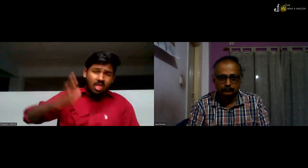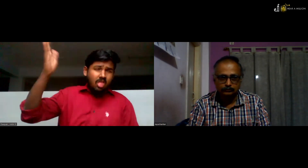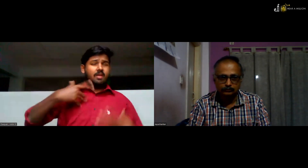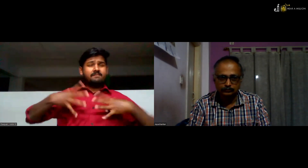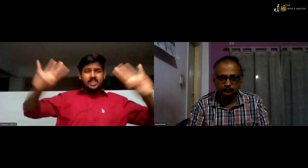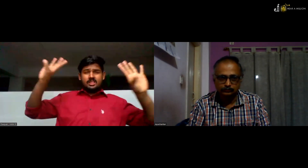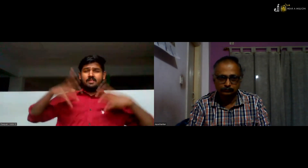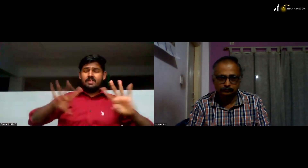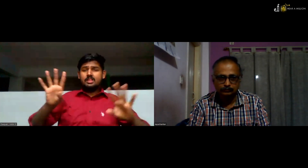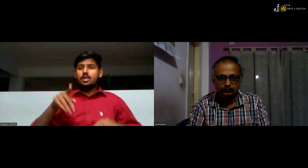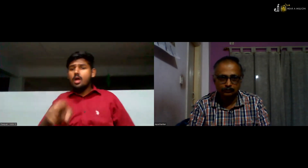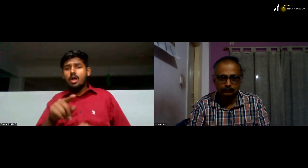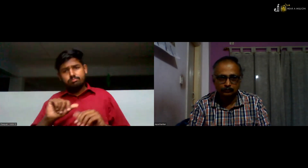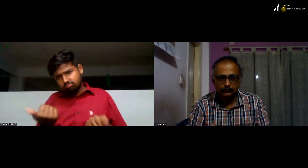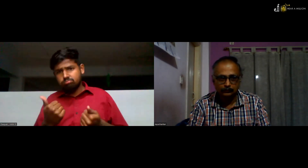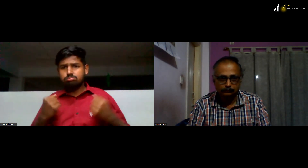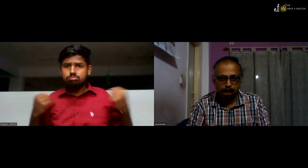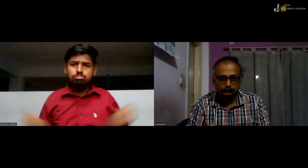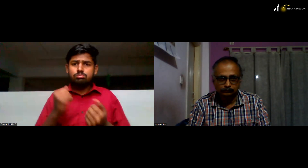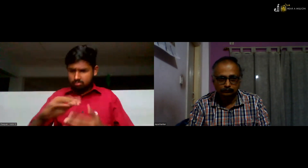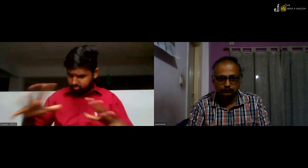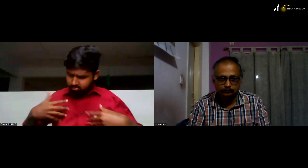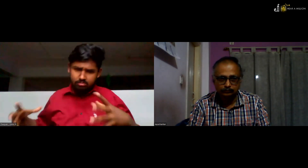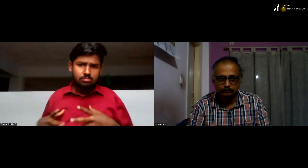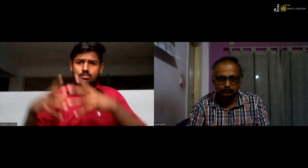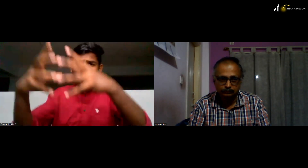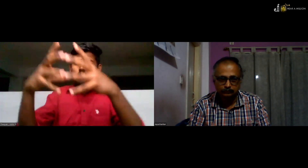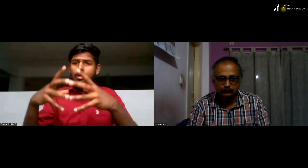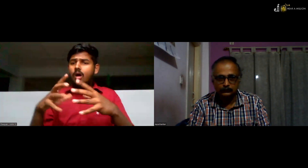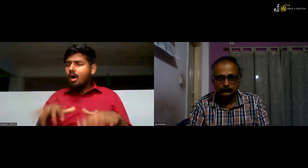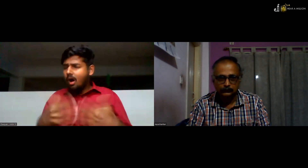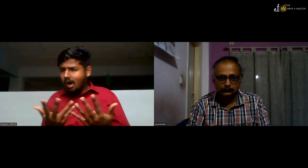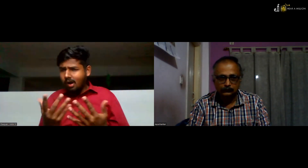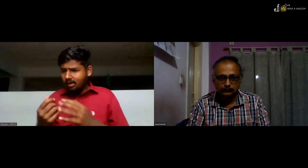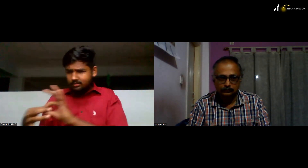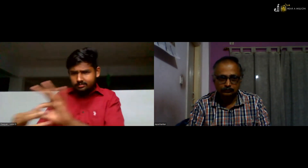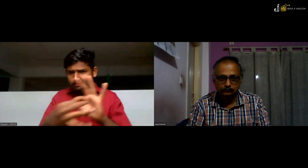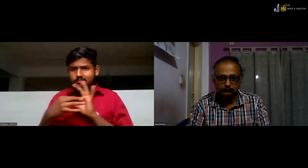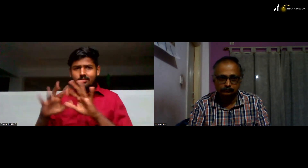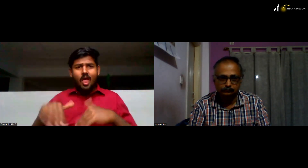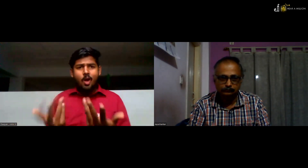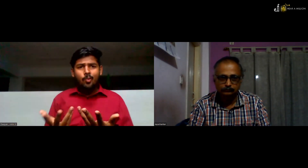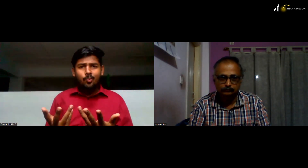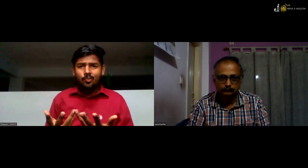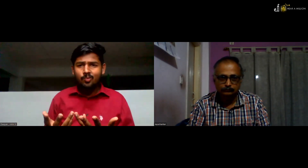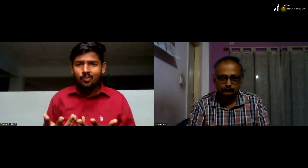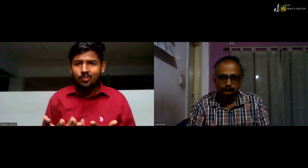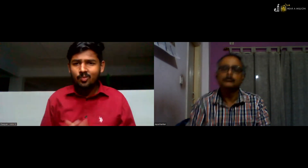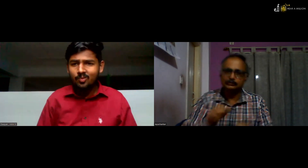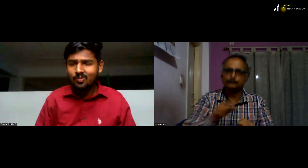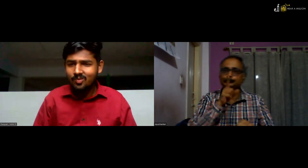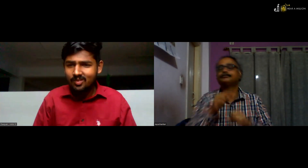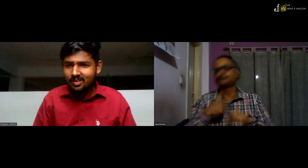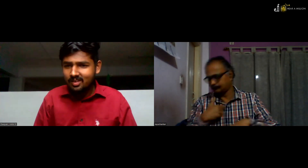else. We can stay in our home as well. We are kind of lazy, but you can do this. Like, how could